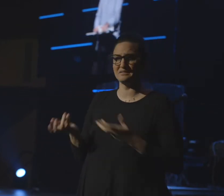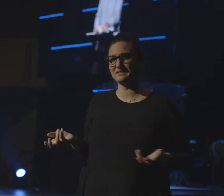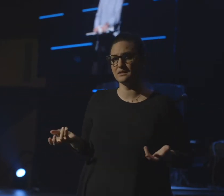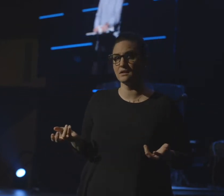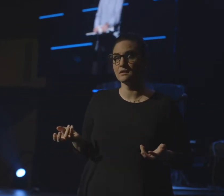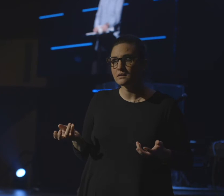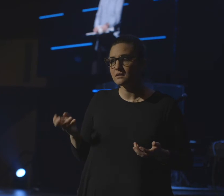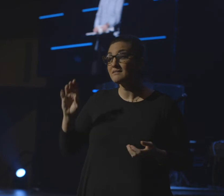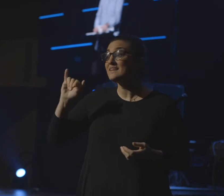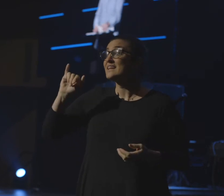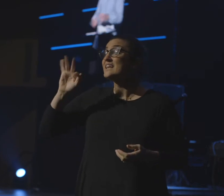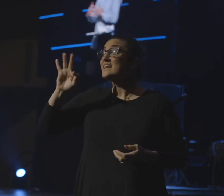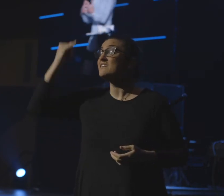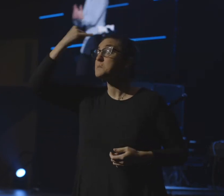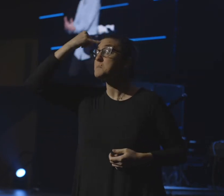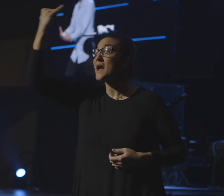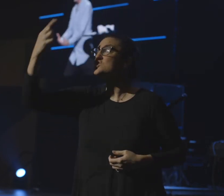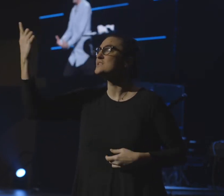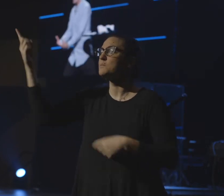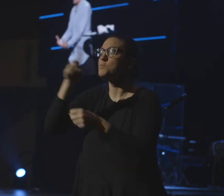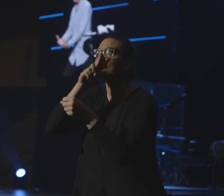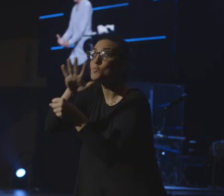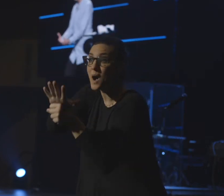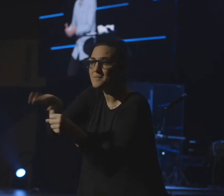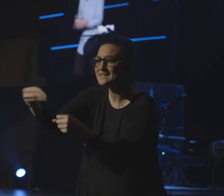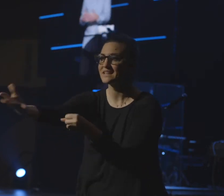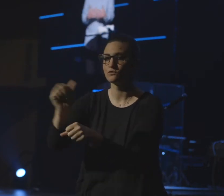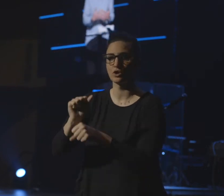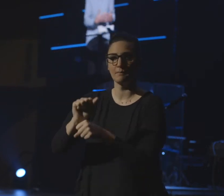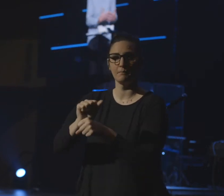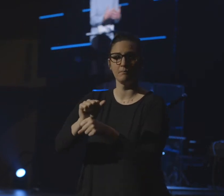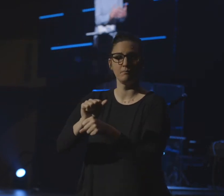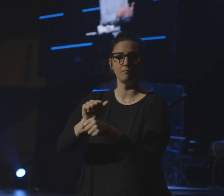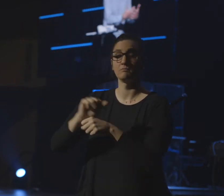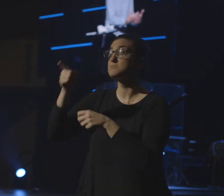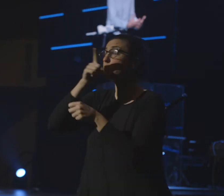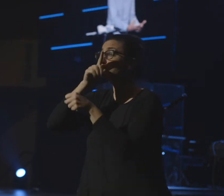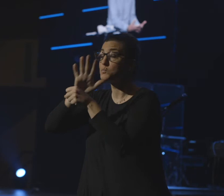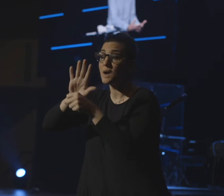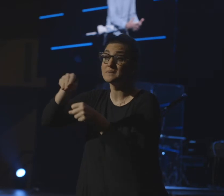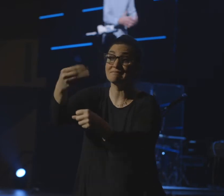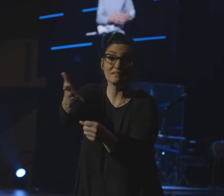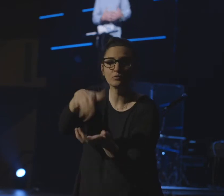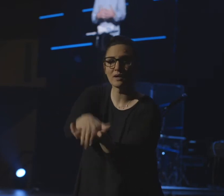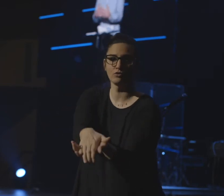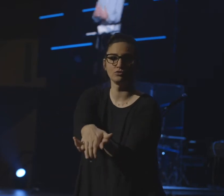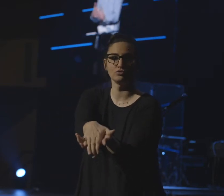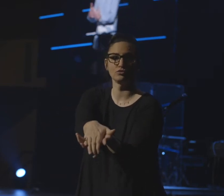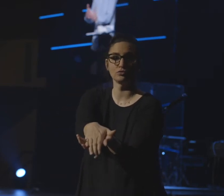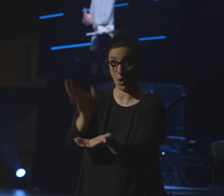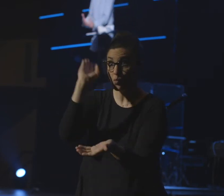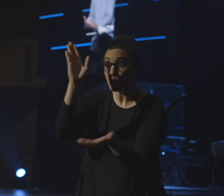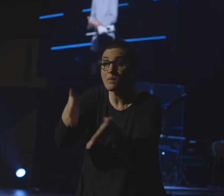promises you those things, right? Someone promises you a job. Someone promises you, in a manner of speaking, a marriage proposal.